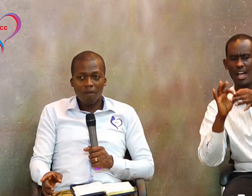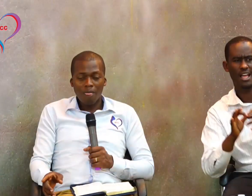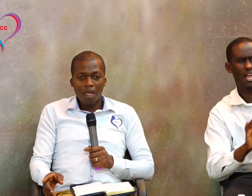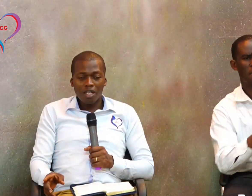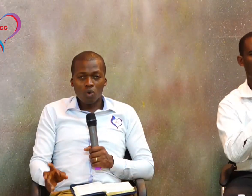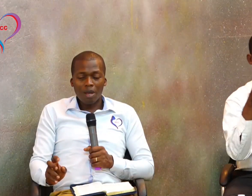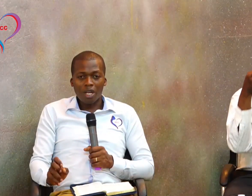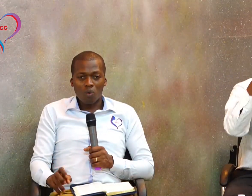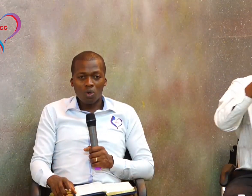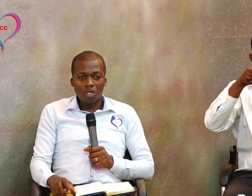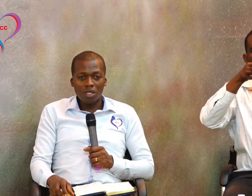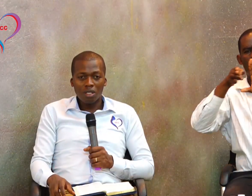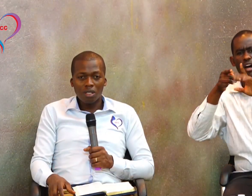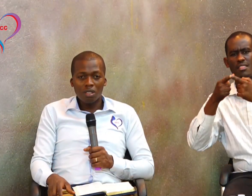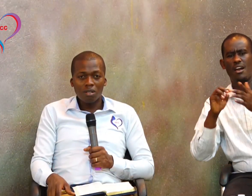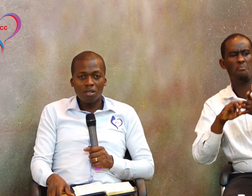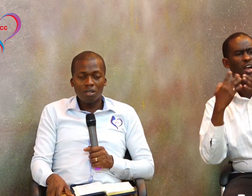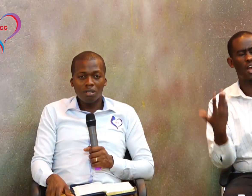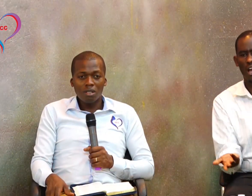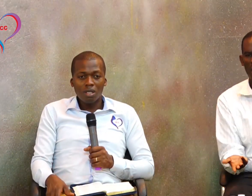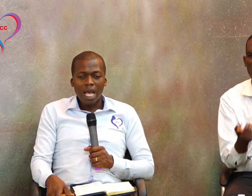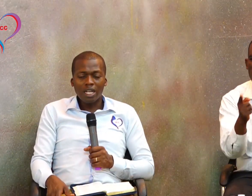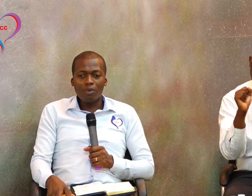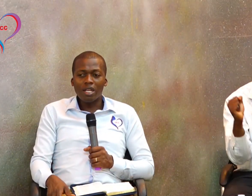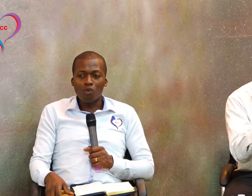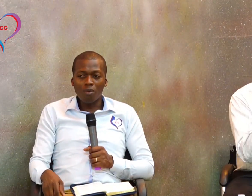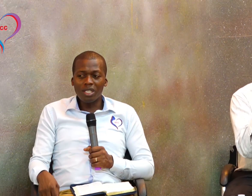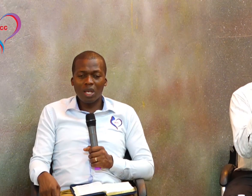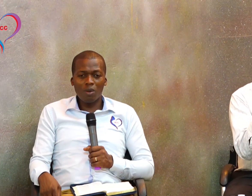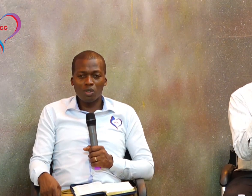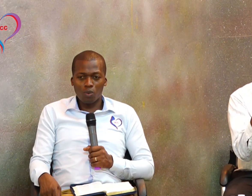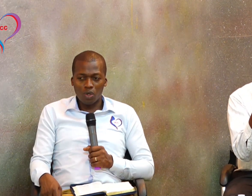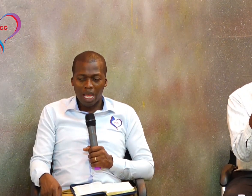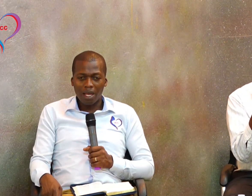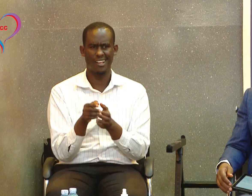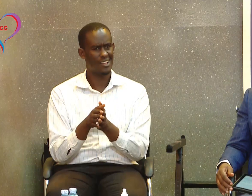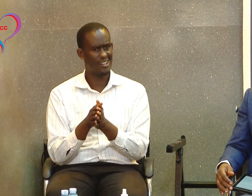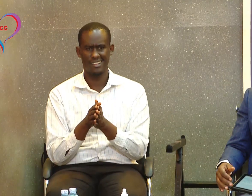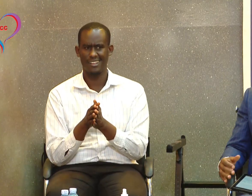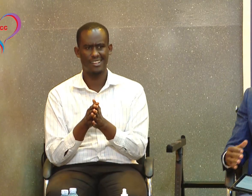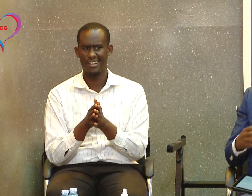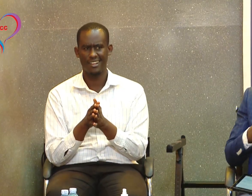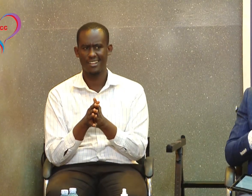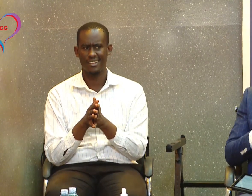the camera. I mean, are you the Almighty?